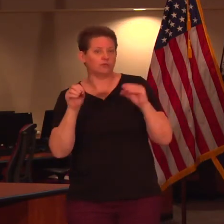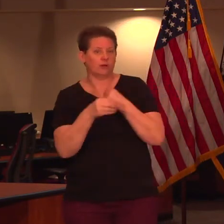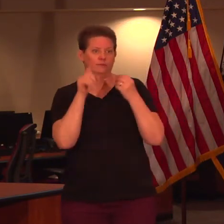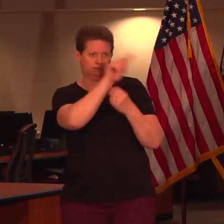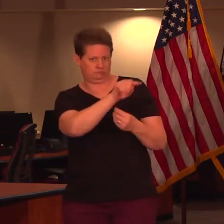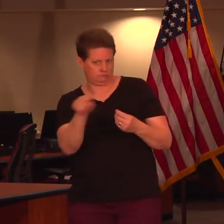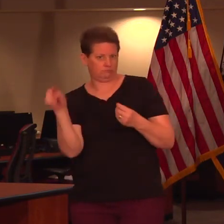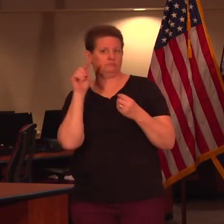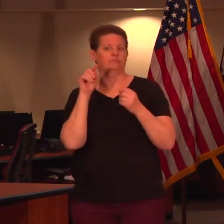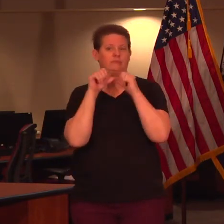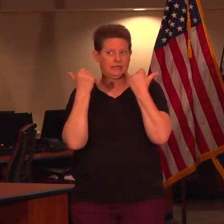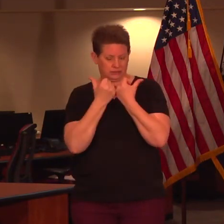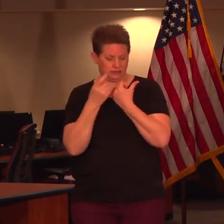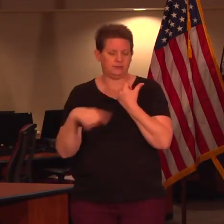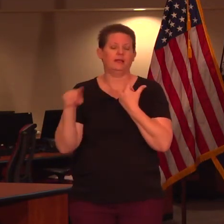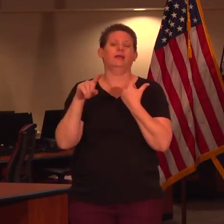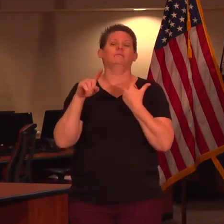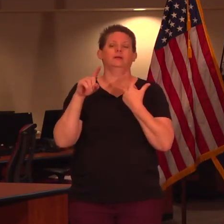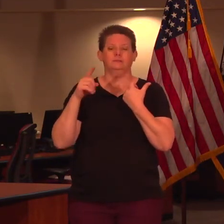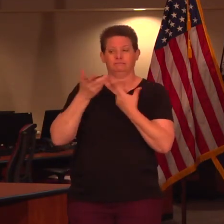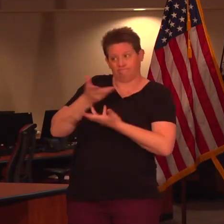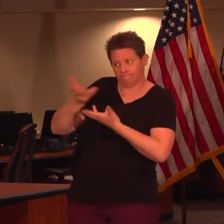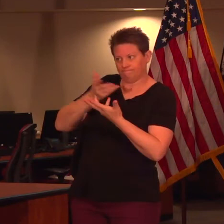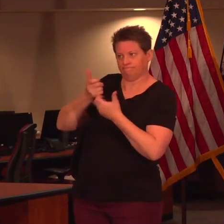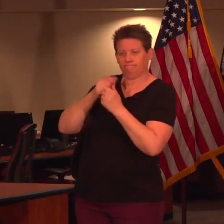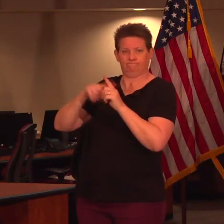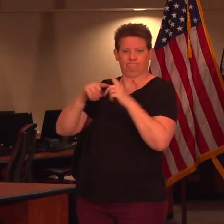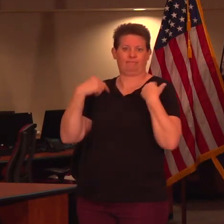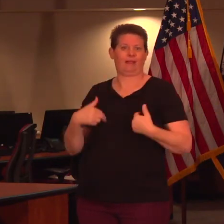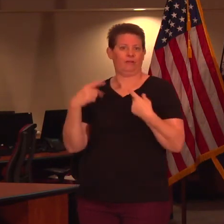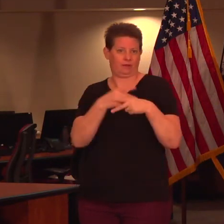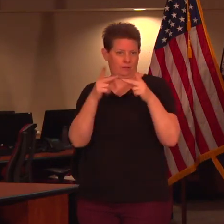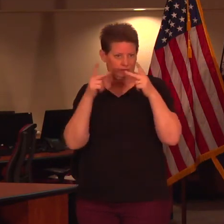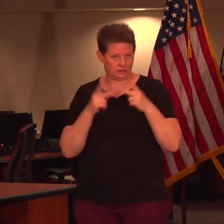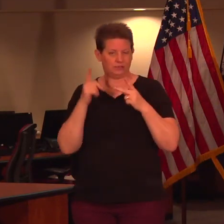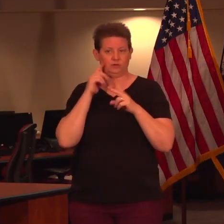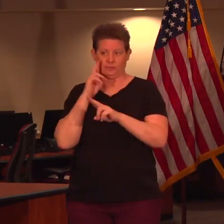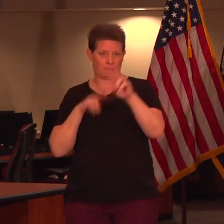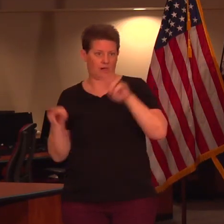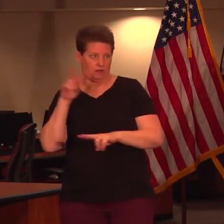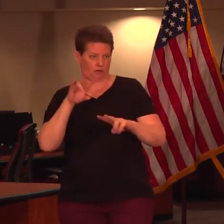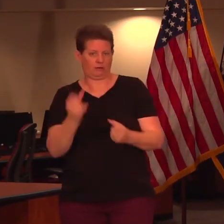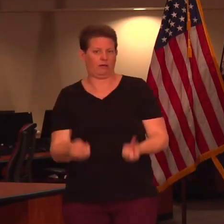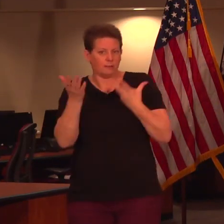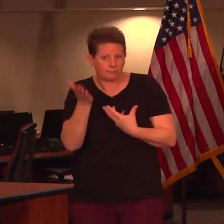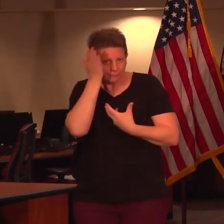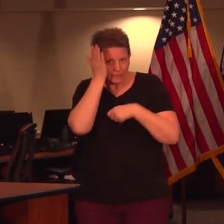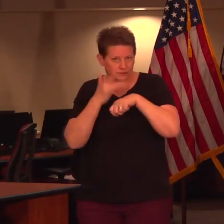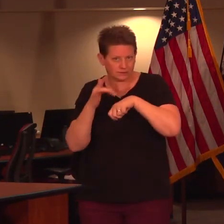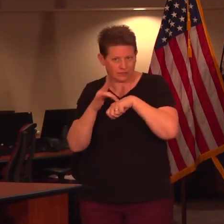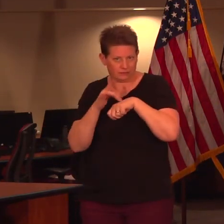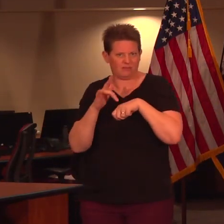other entities, have been working with healthcare facilities throughout the state to continuously be monitoring those bed